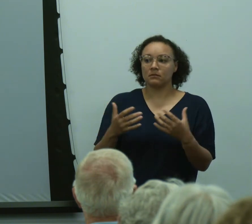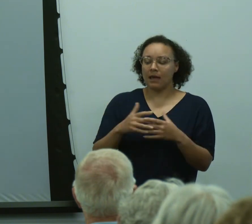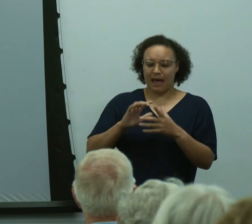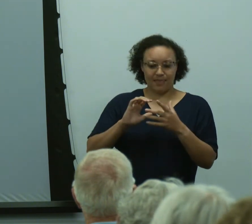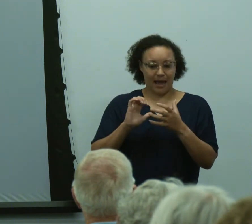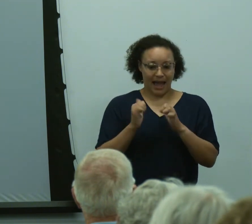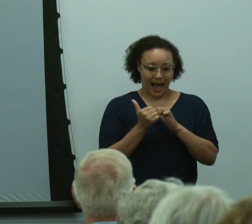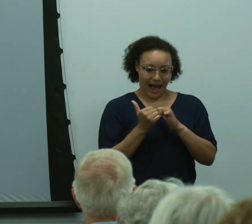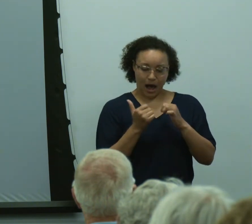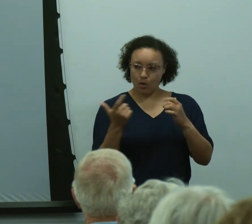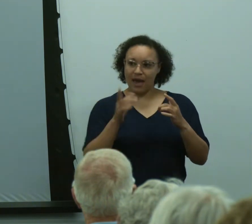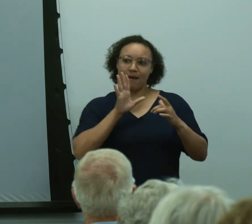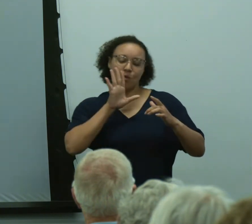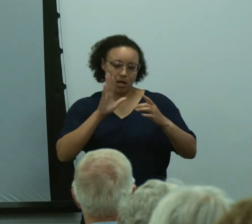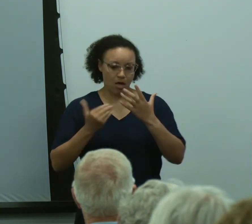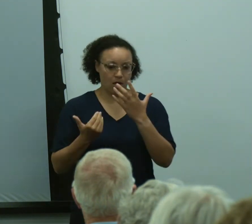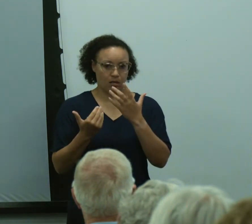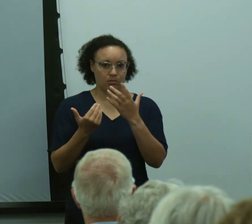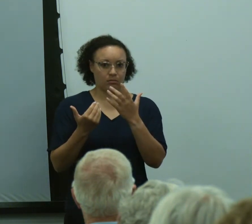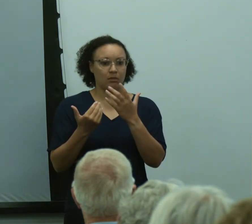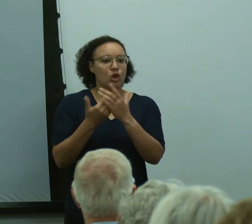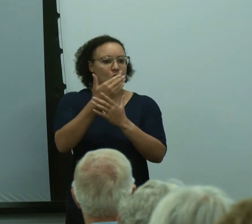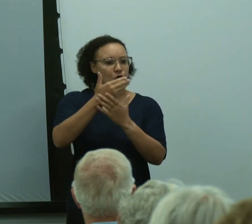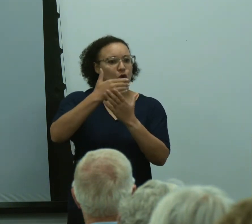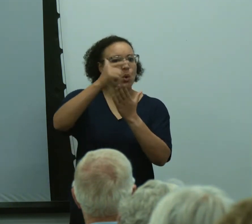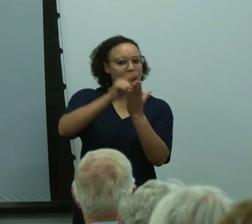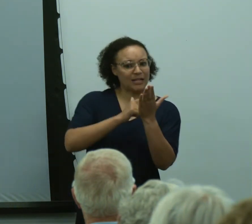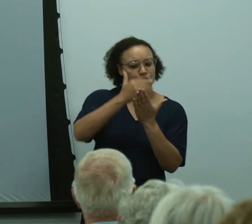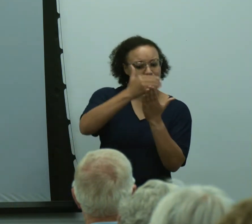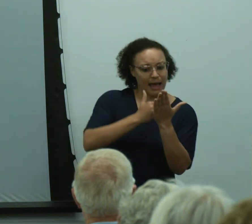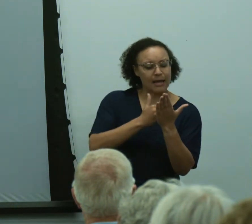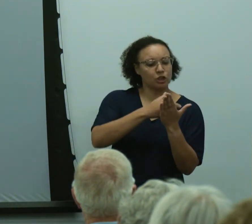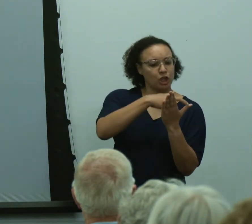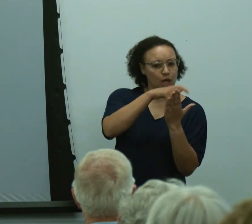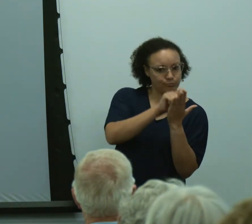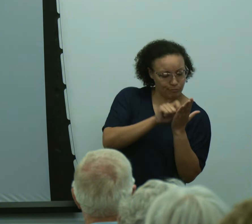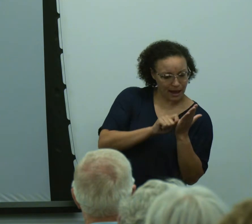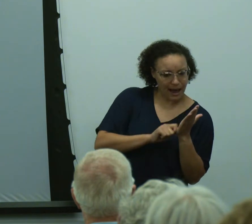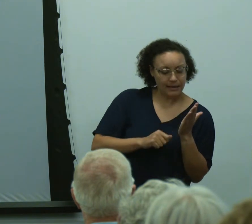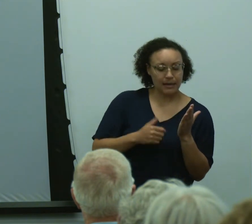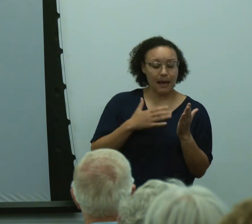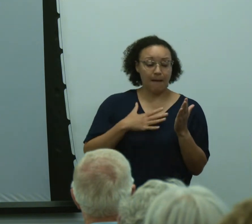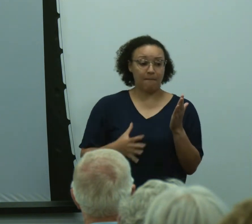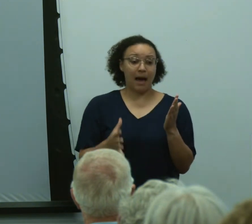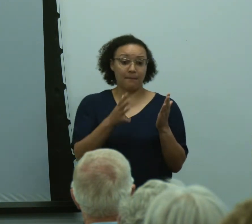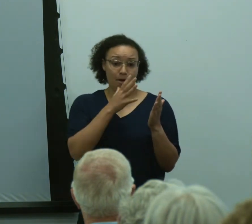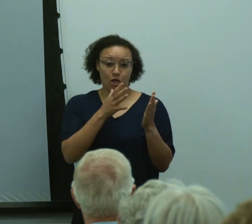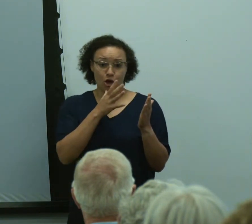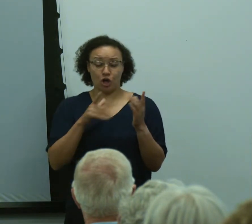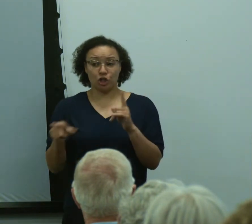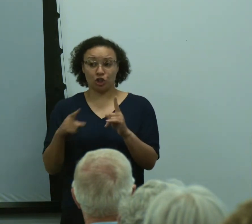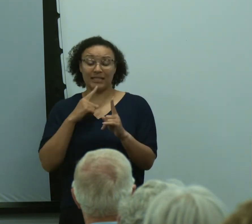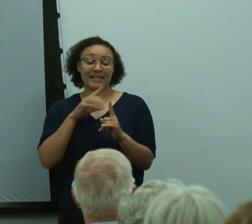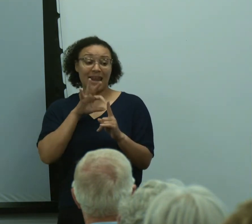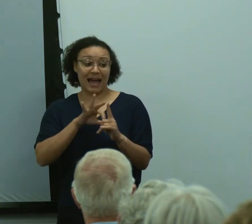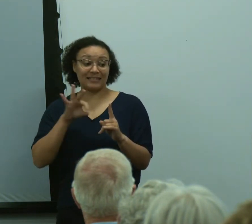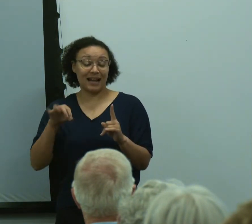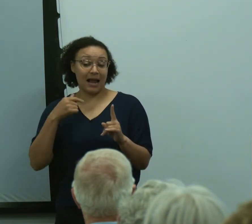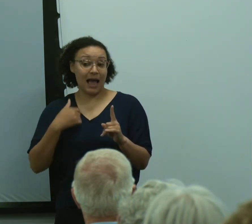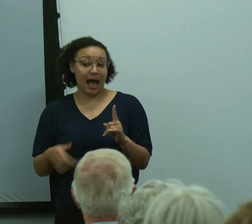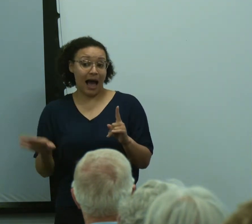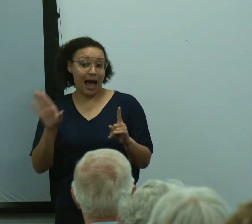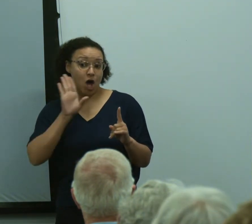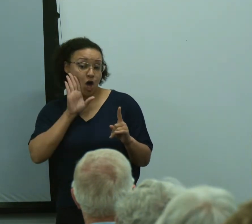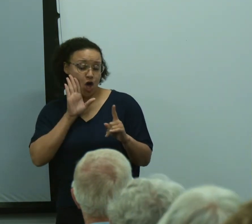drawing of the legislation and the ballot initiative. And my mother is 99 years old, and I heard her use a term